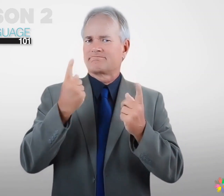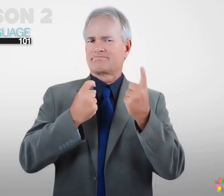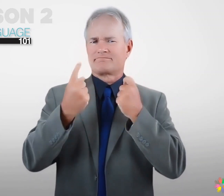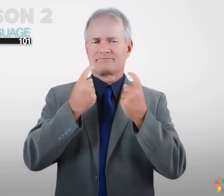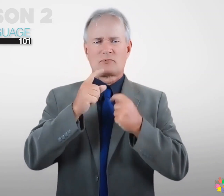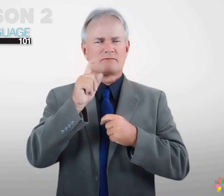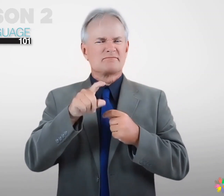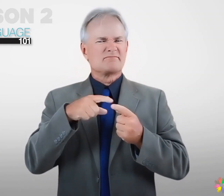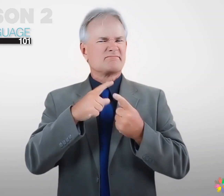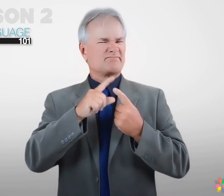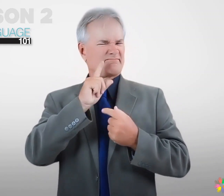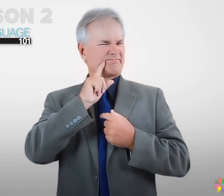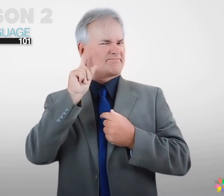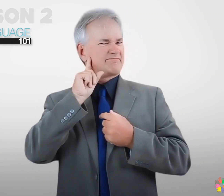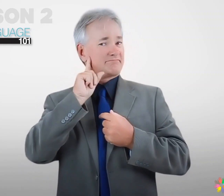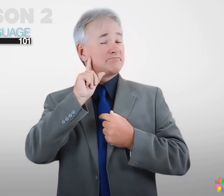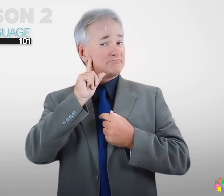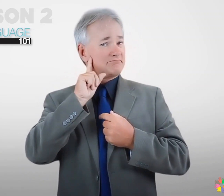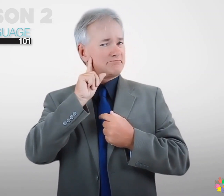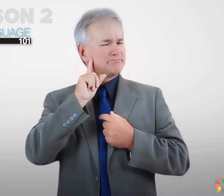Something that people ask me quite often.